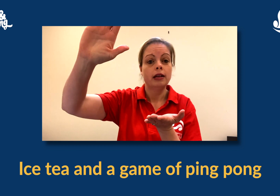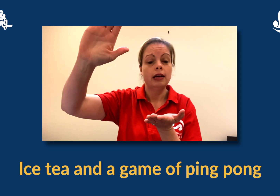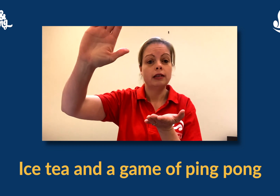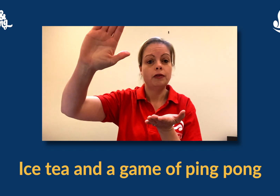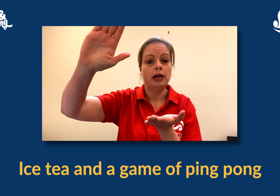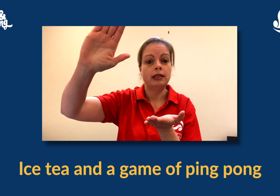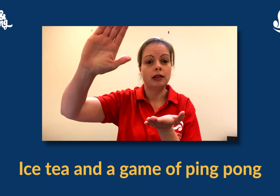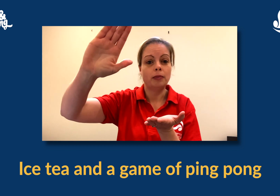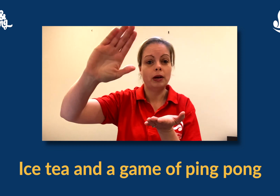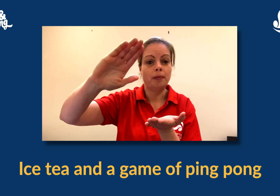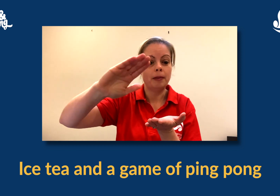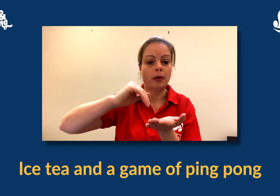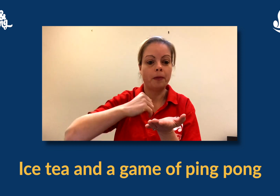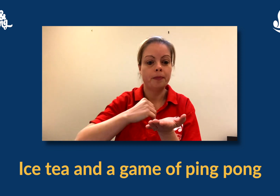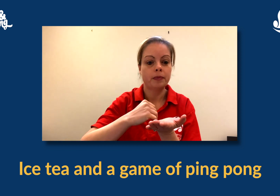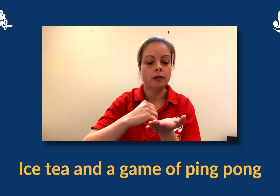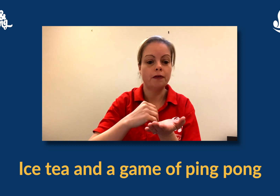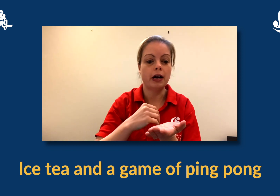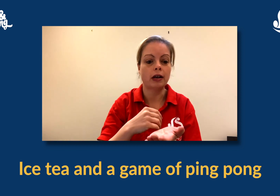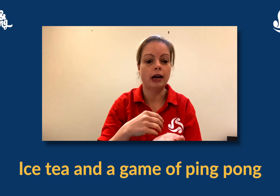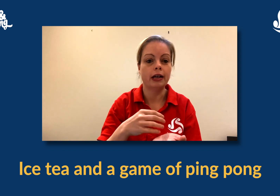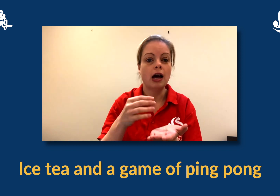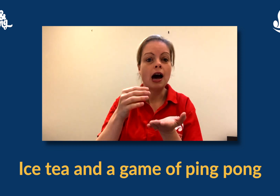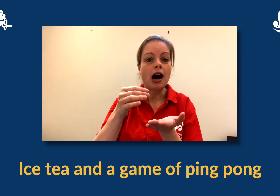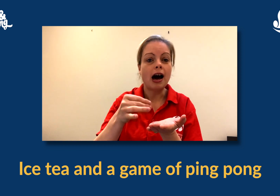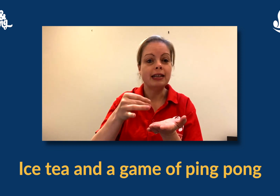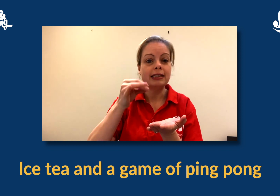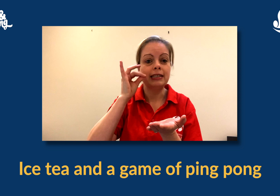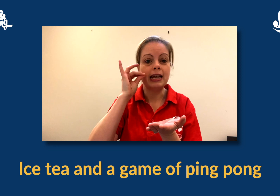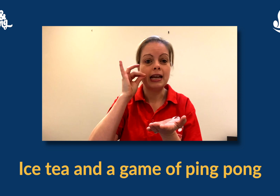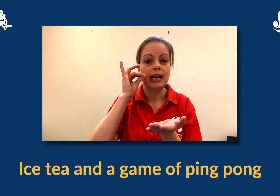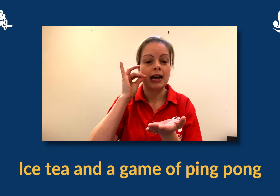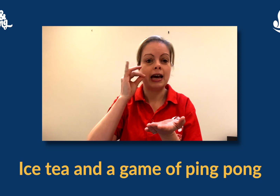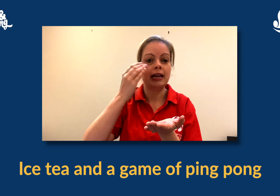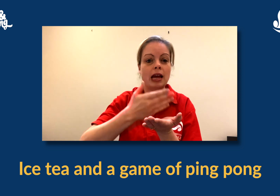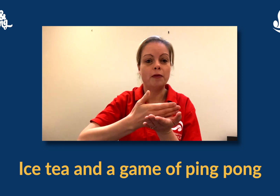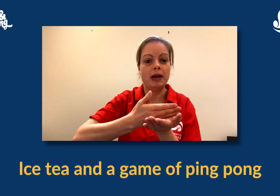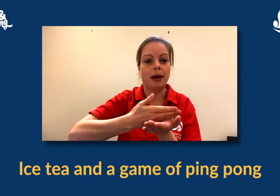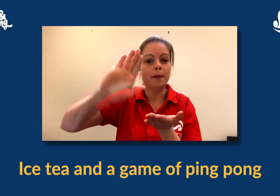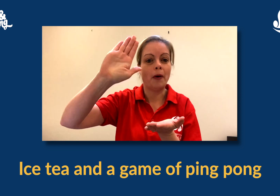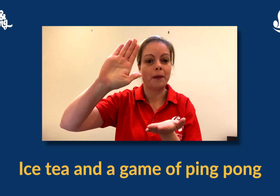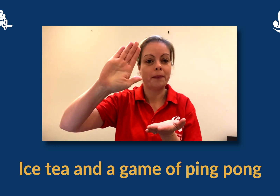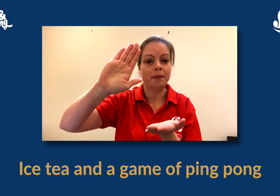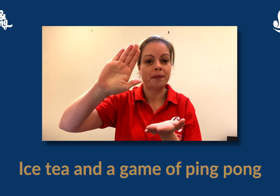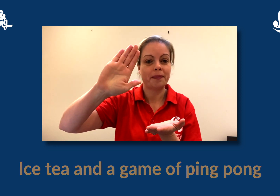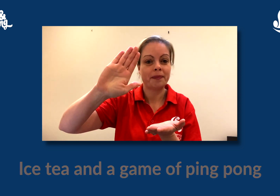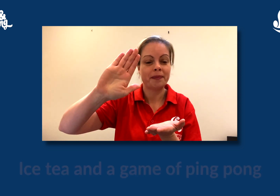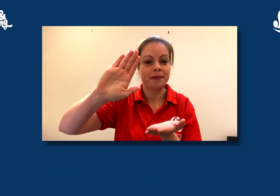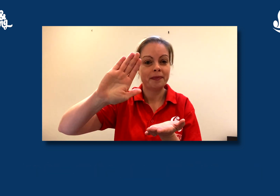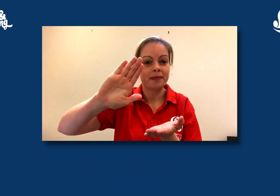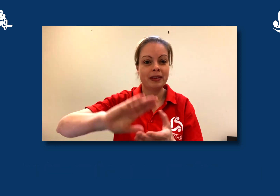away as if you're hitting the ball in ping pong. So final line, iced tea and a game of ping pong.